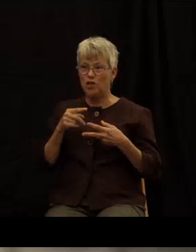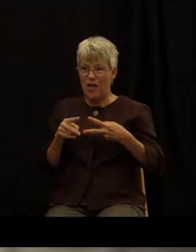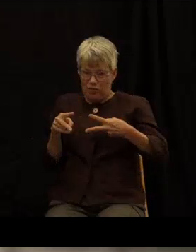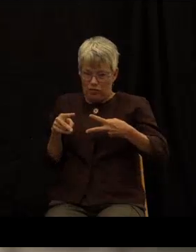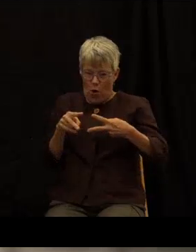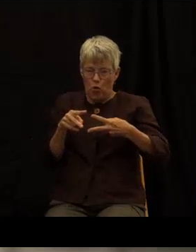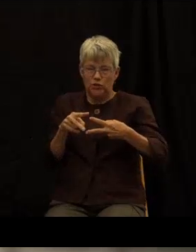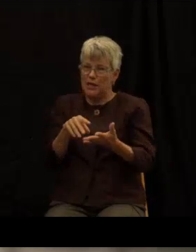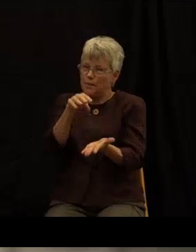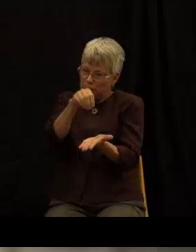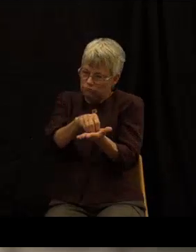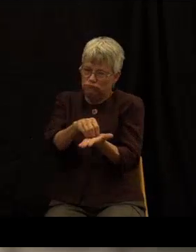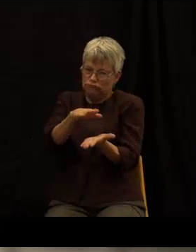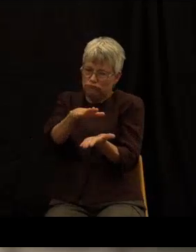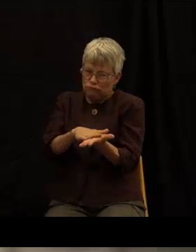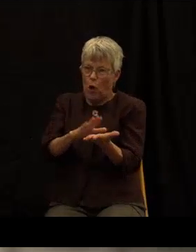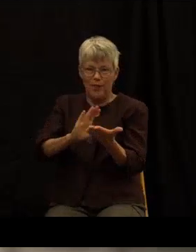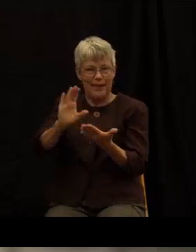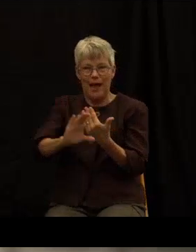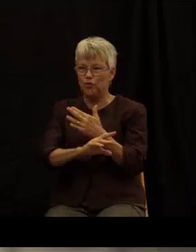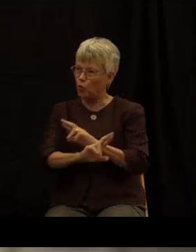calendar.